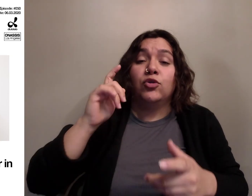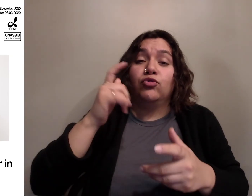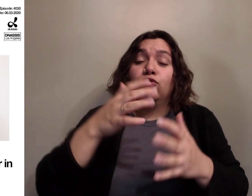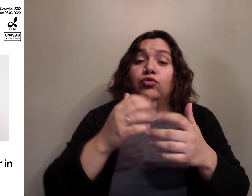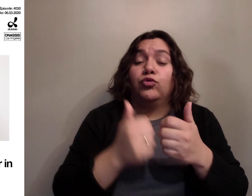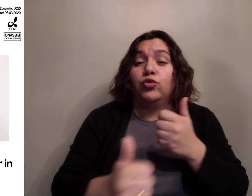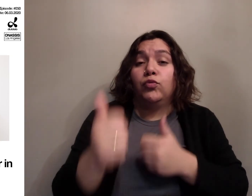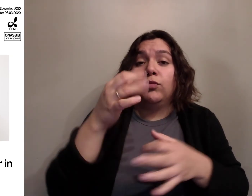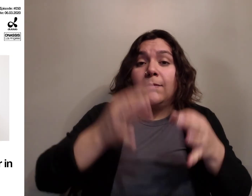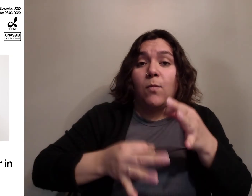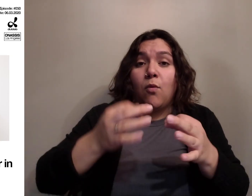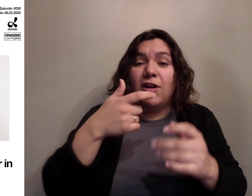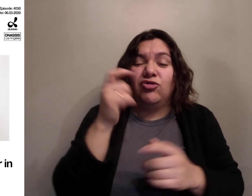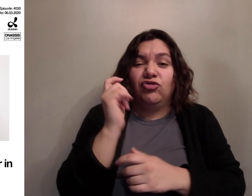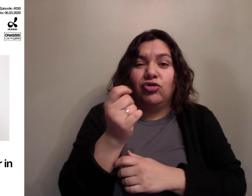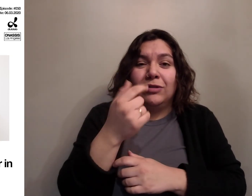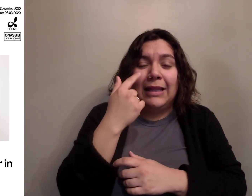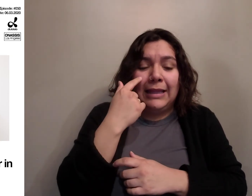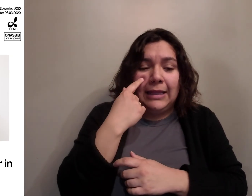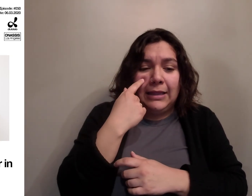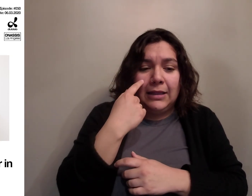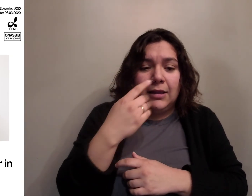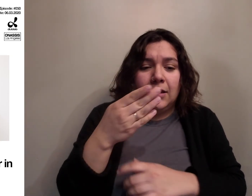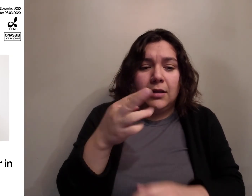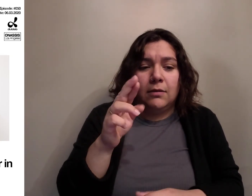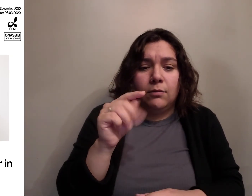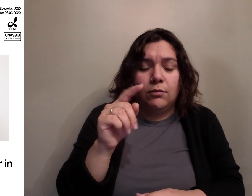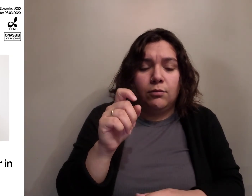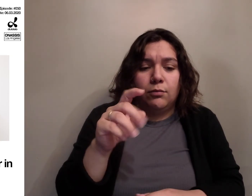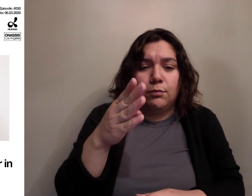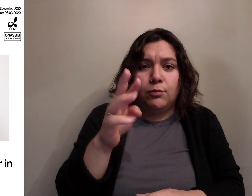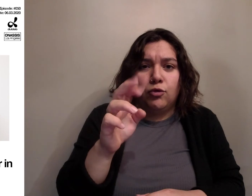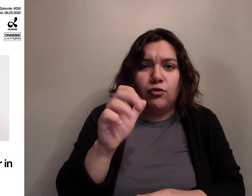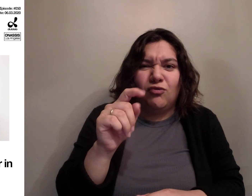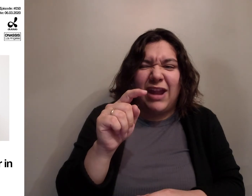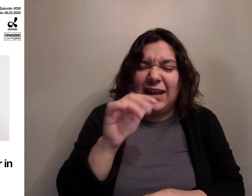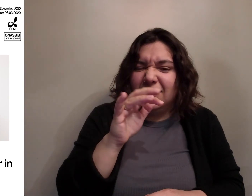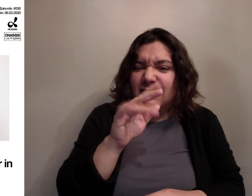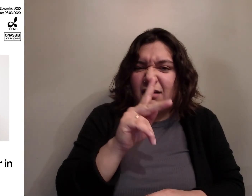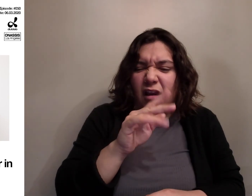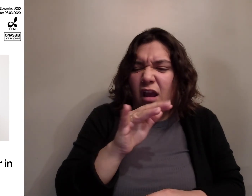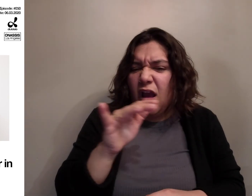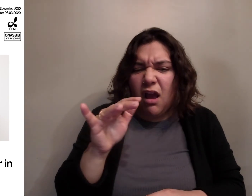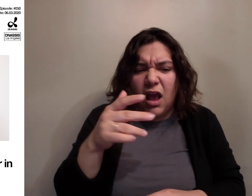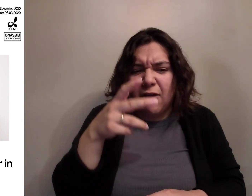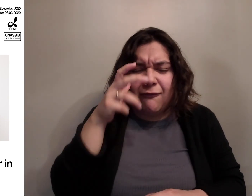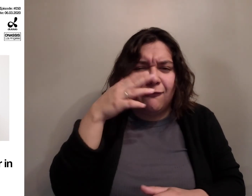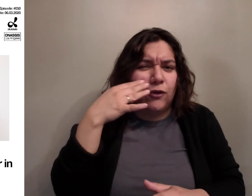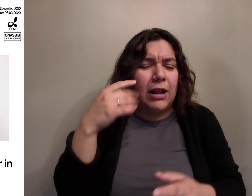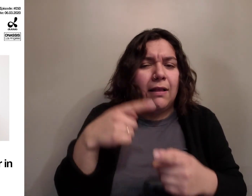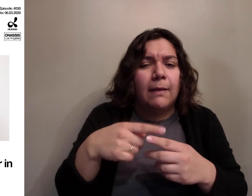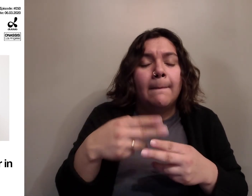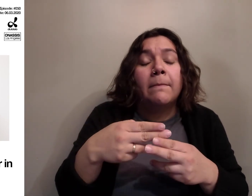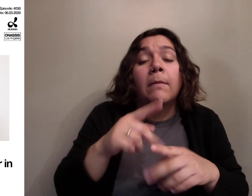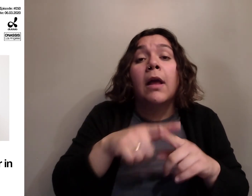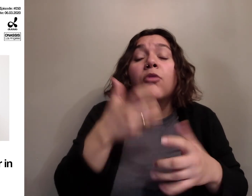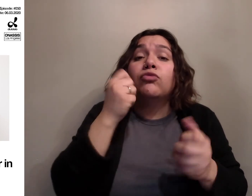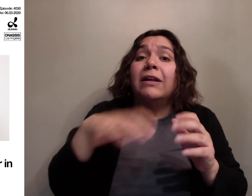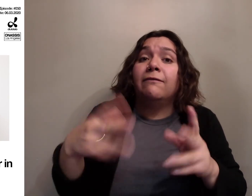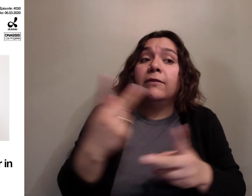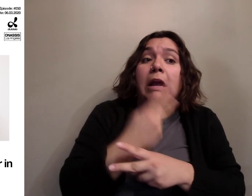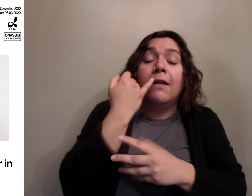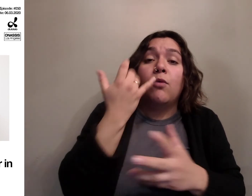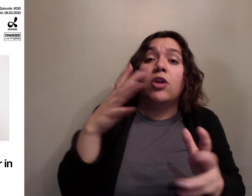trying to take one of the Supreme Court judges that suggestion, I think it was Brett something, they were trying